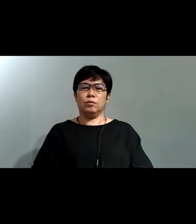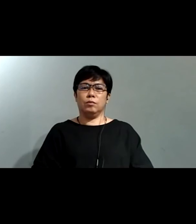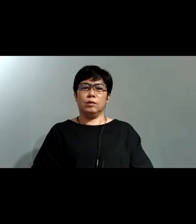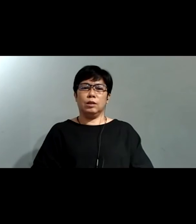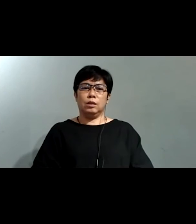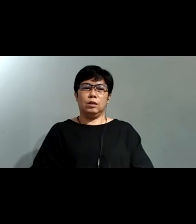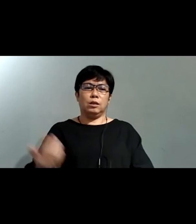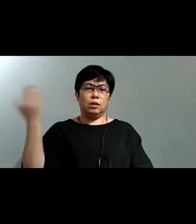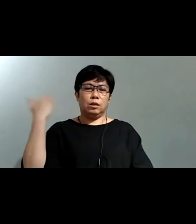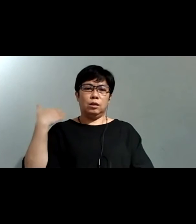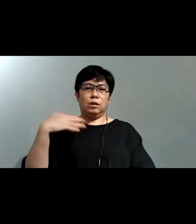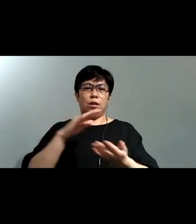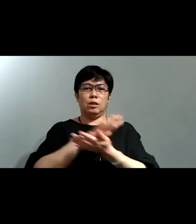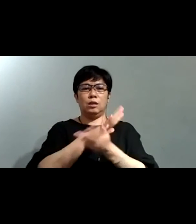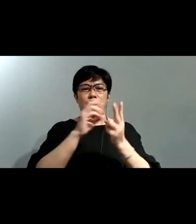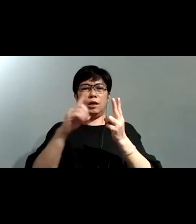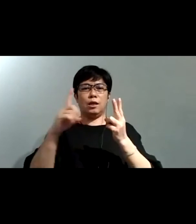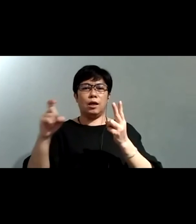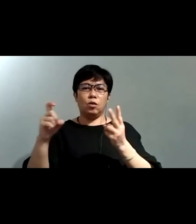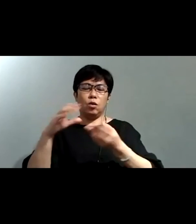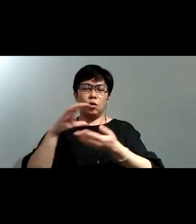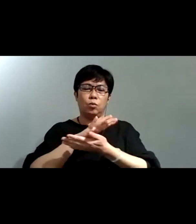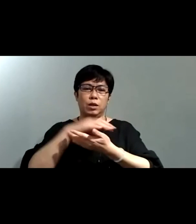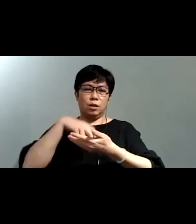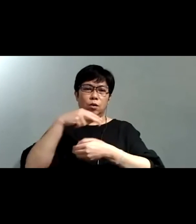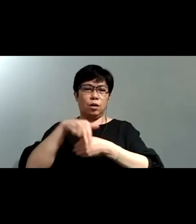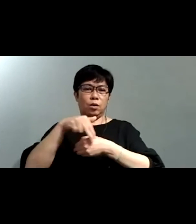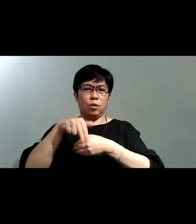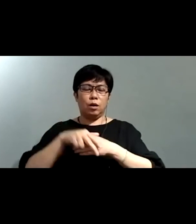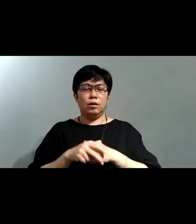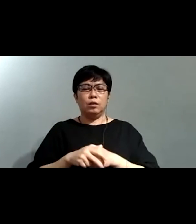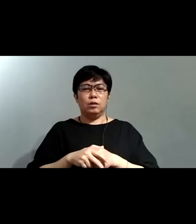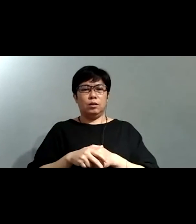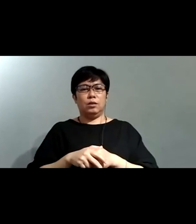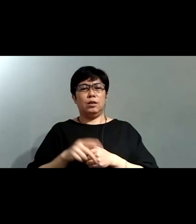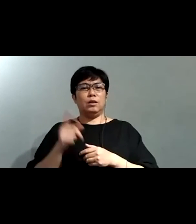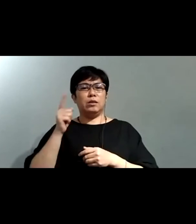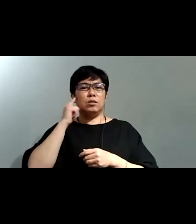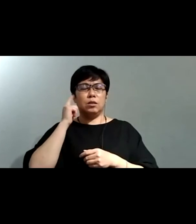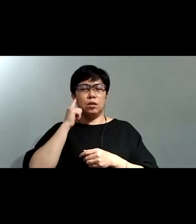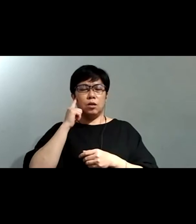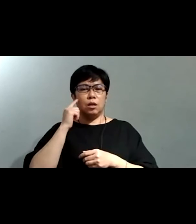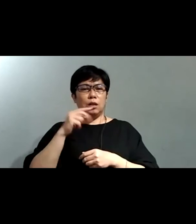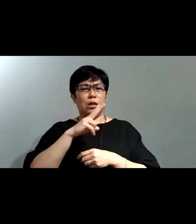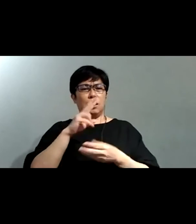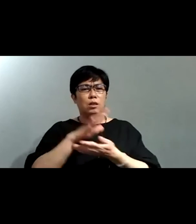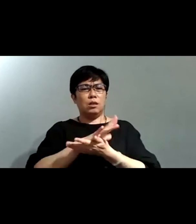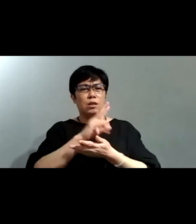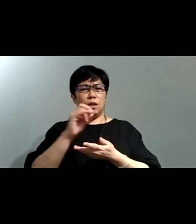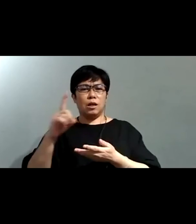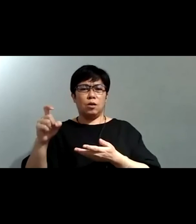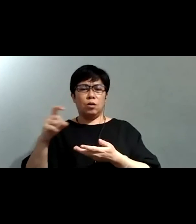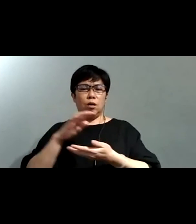2019. And you know, the chaos period also developed gradually